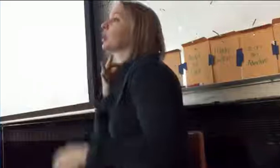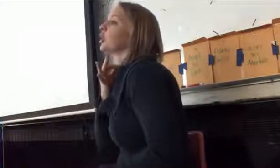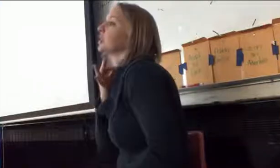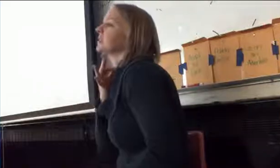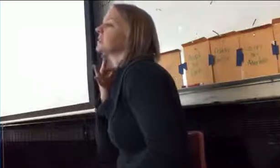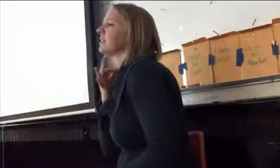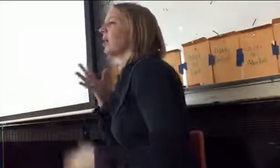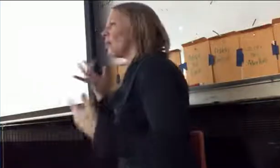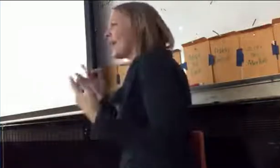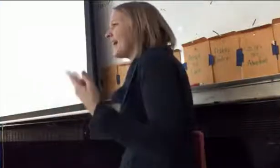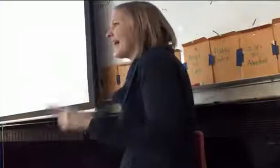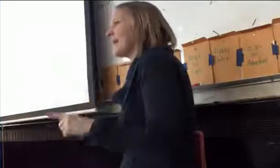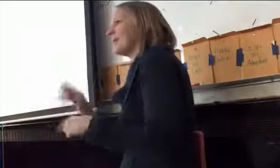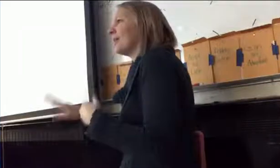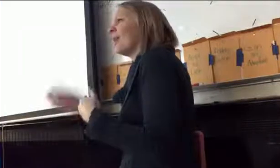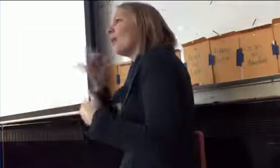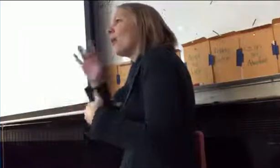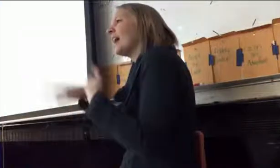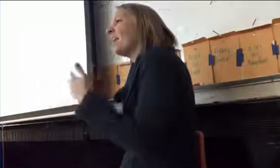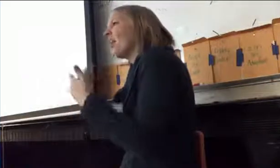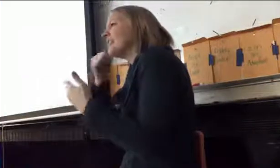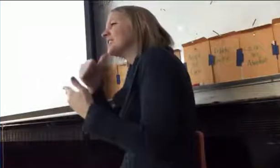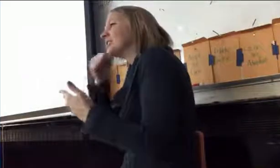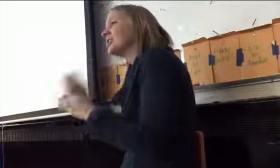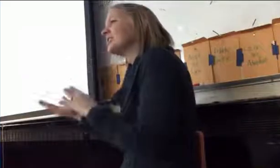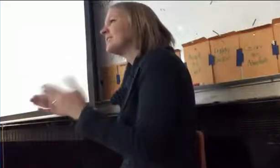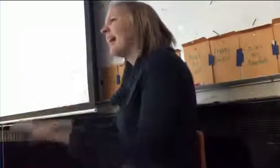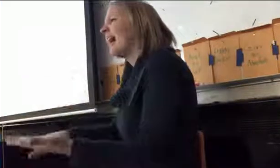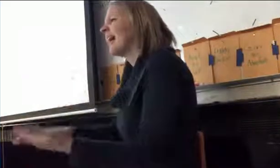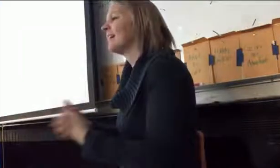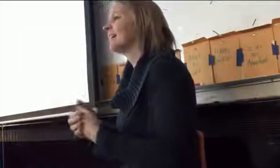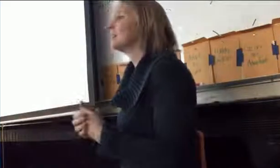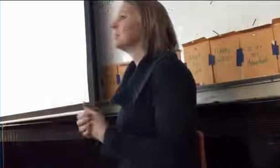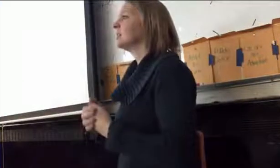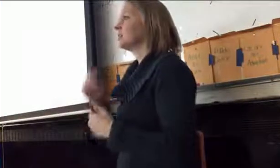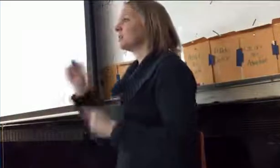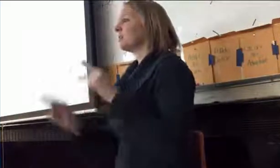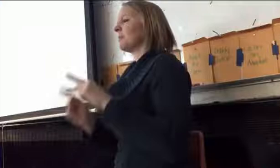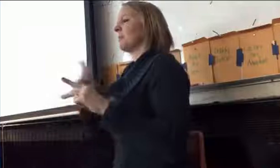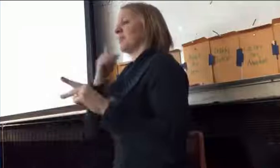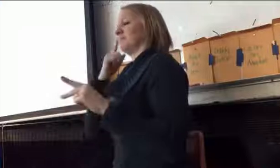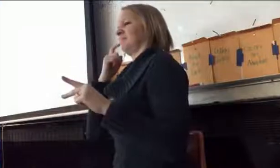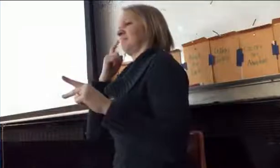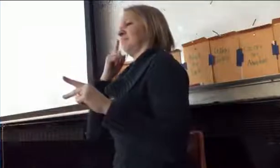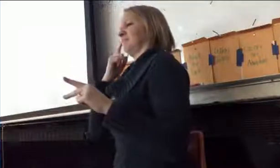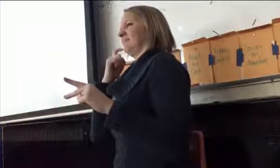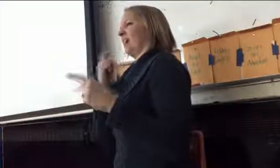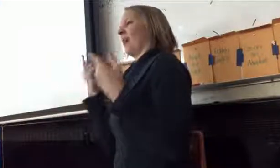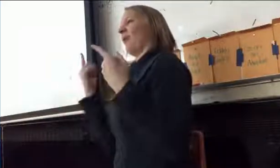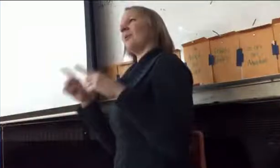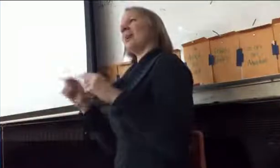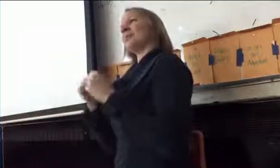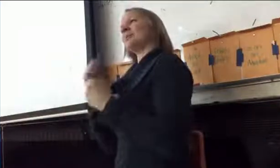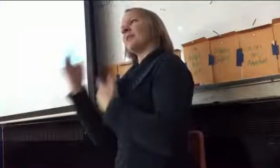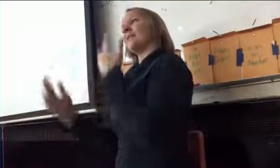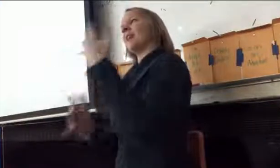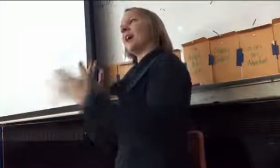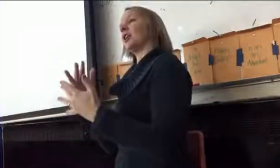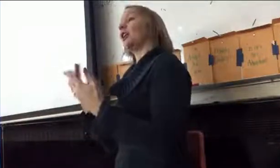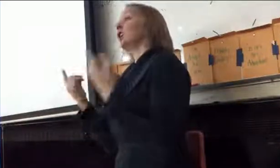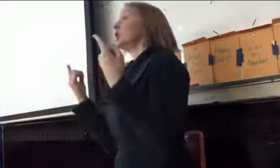did this happen? Why did all of these girls die? Well, what happens is that people begin to investigate this fire. Turns out